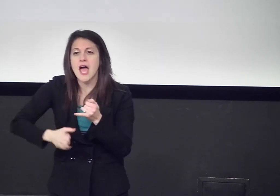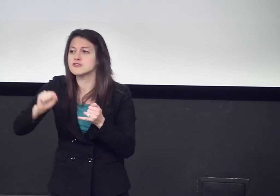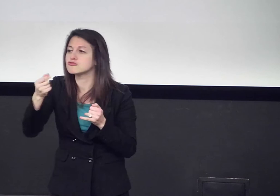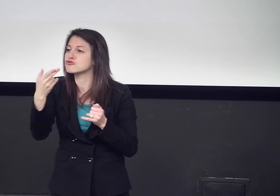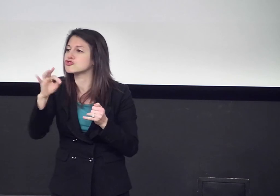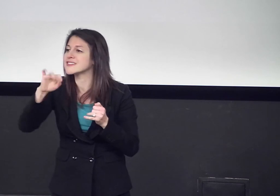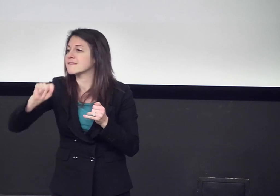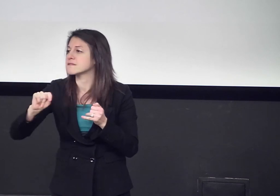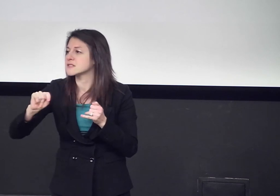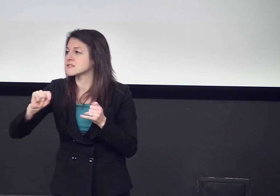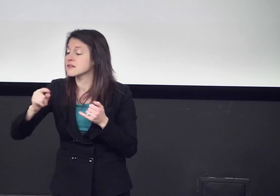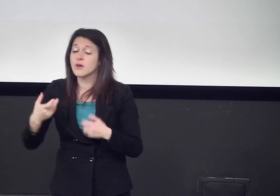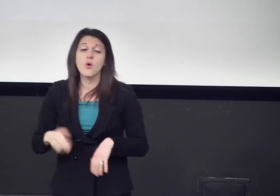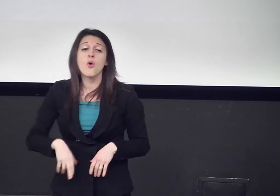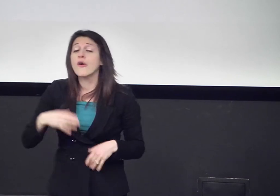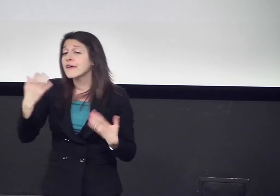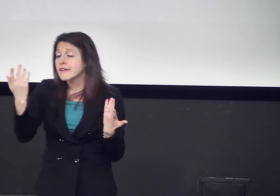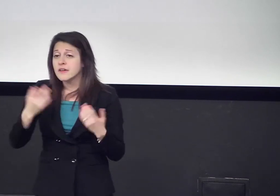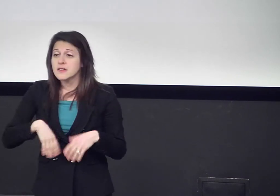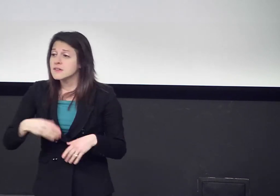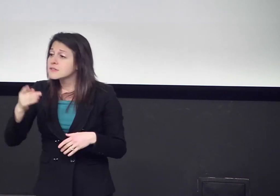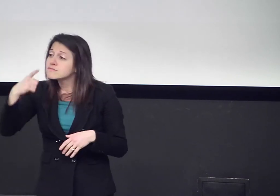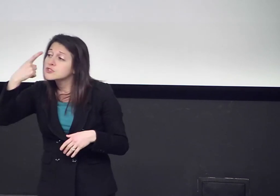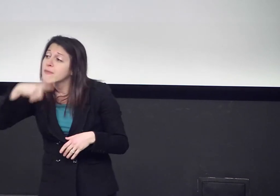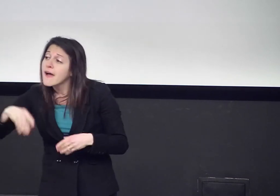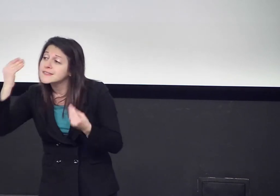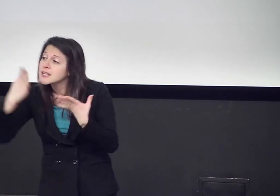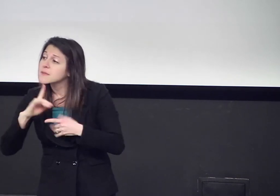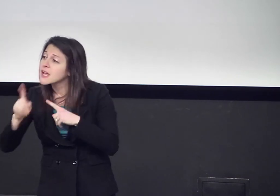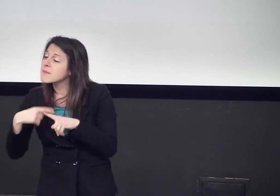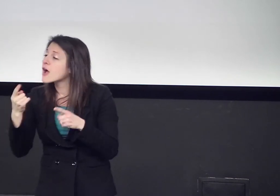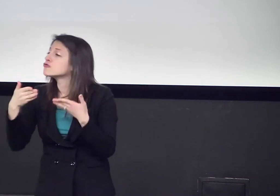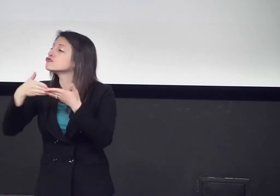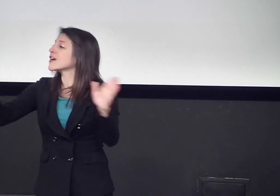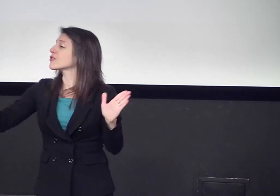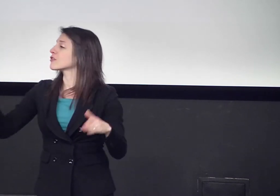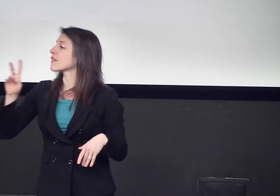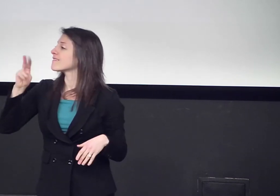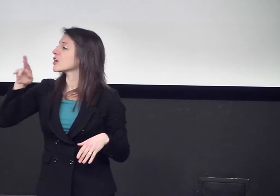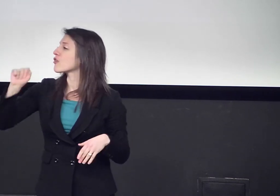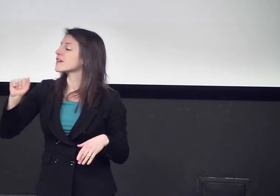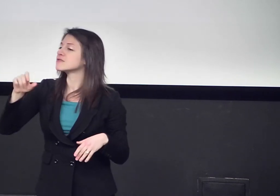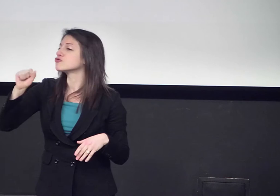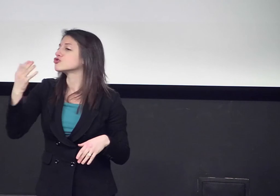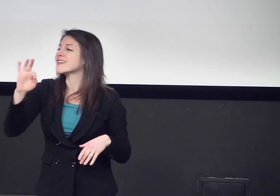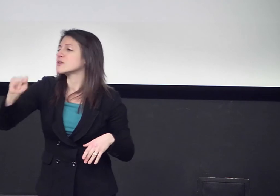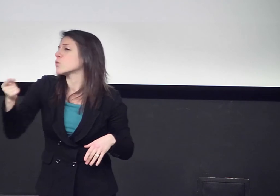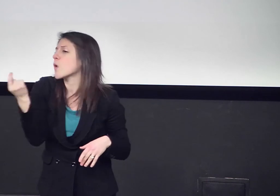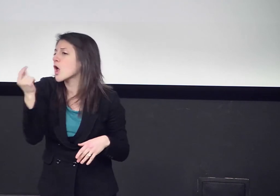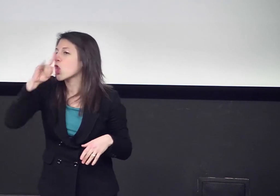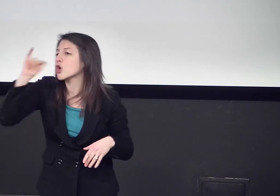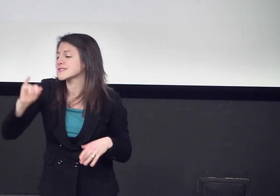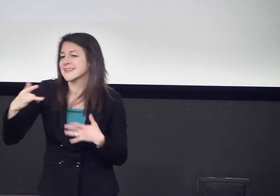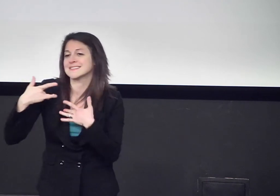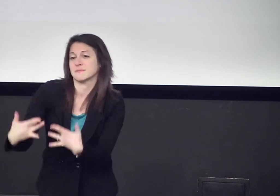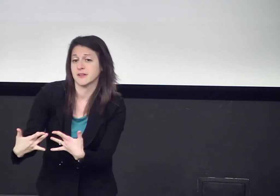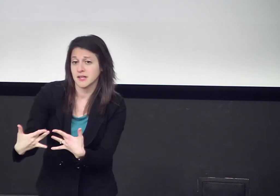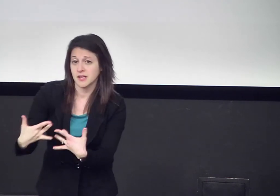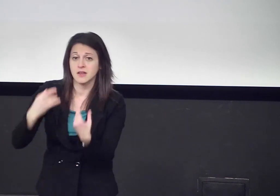your recent experience was from your last shift? Or I would say, you know, can you tell me basically what your